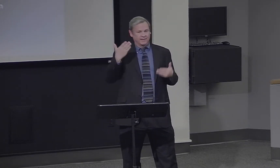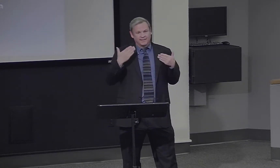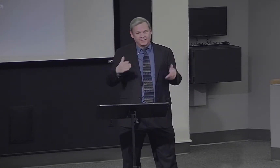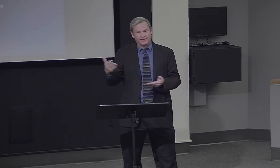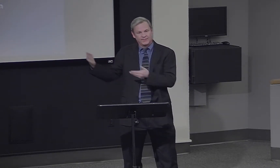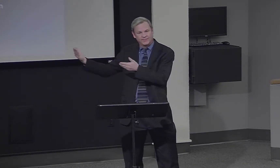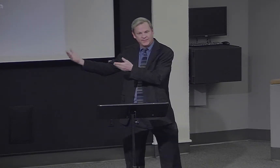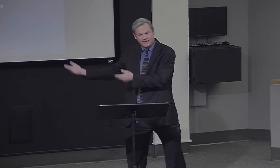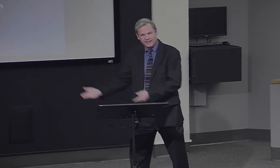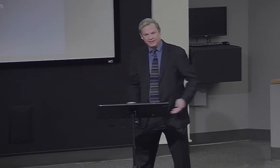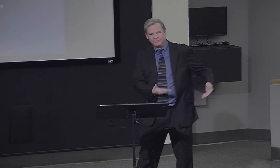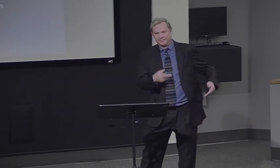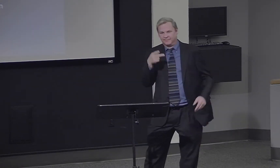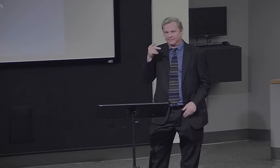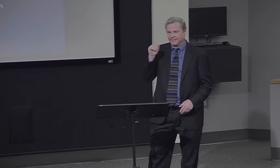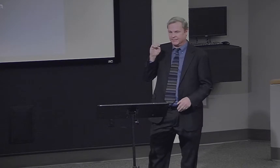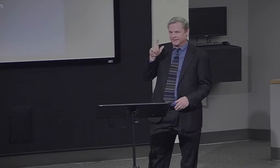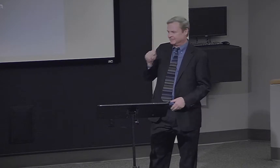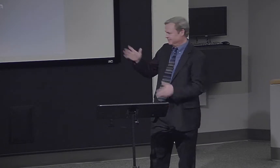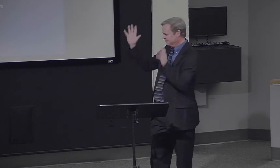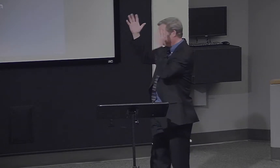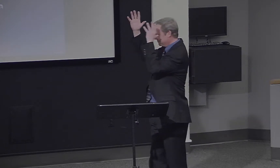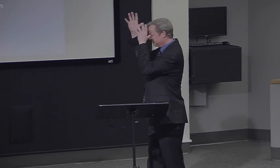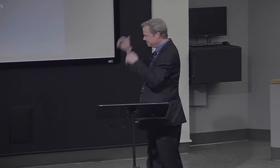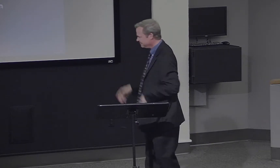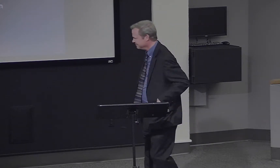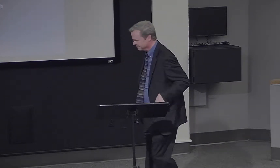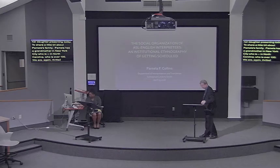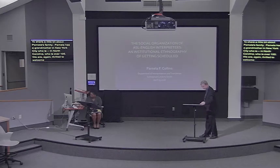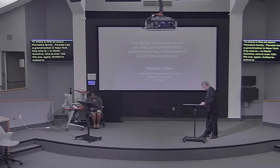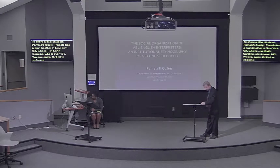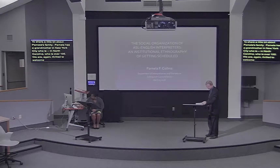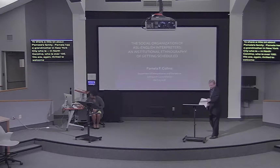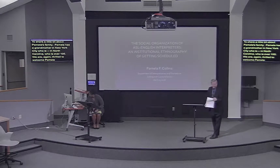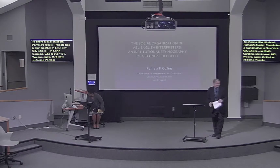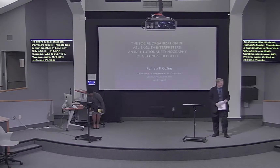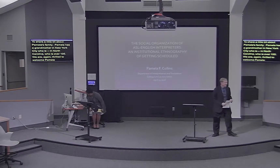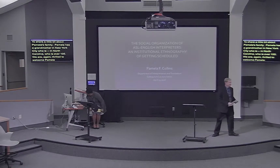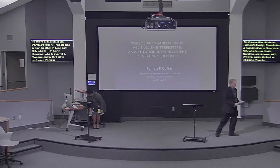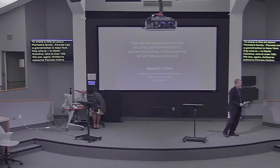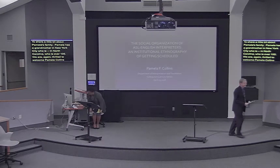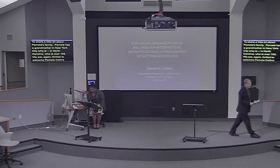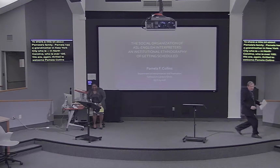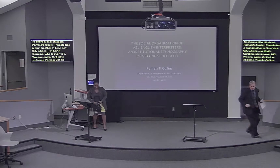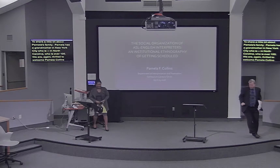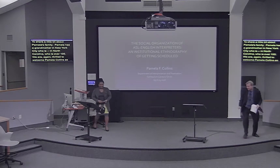We are again thrilled to welcome Pamela Collins as our presenter this morning.